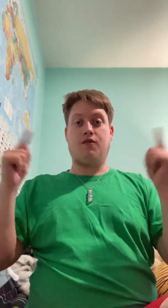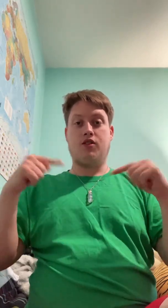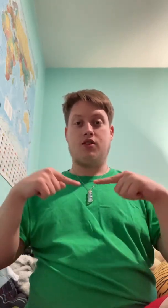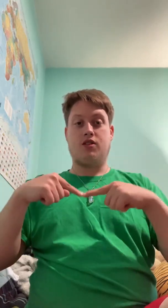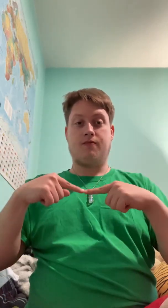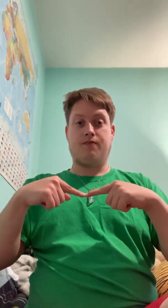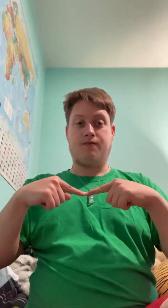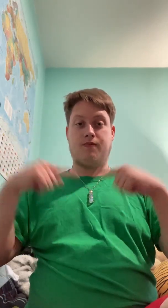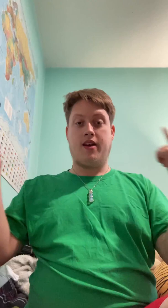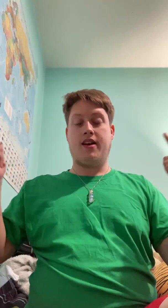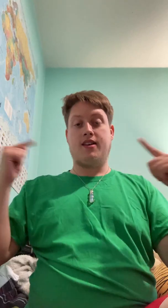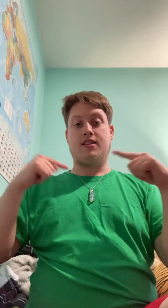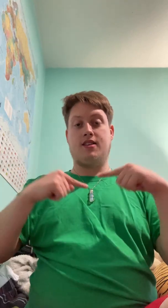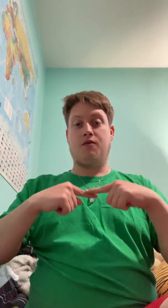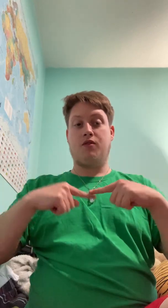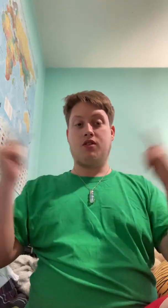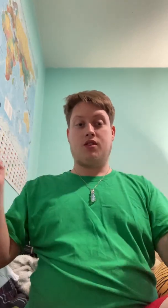different, different.